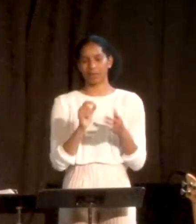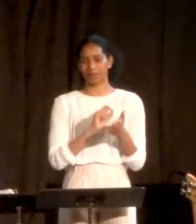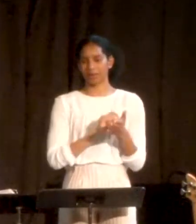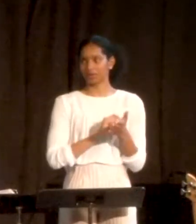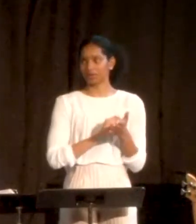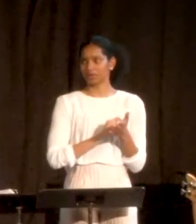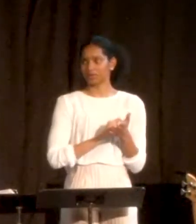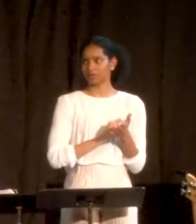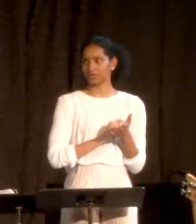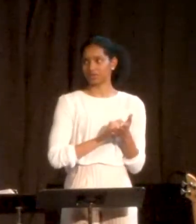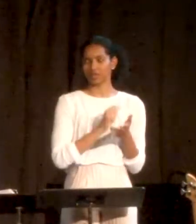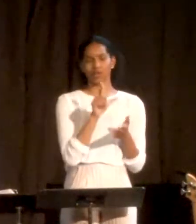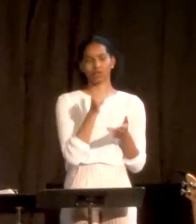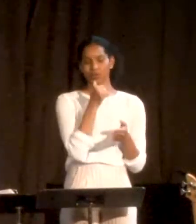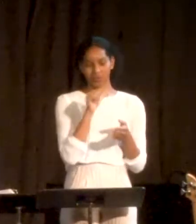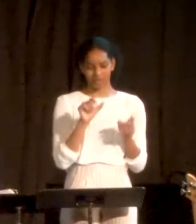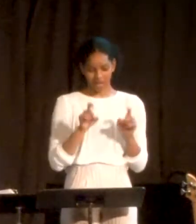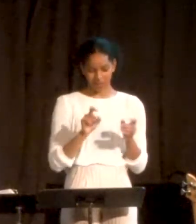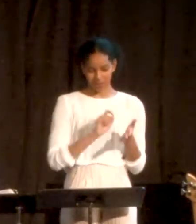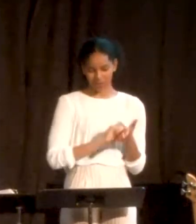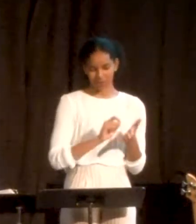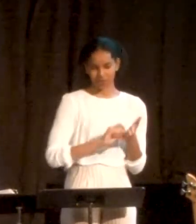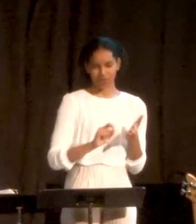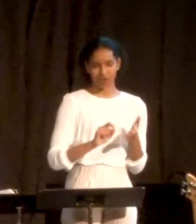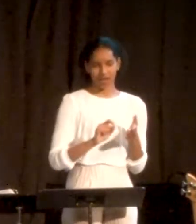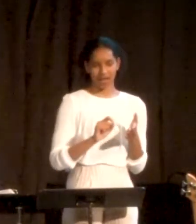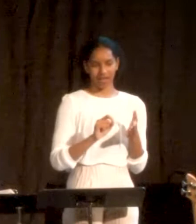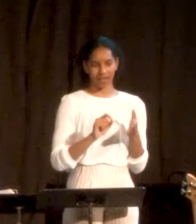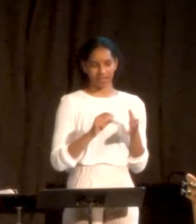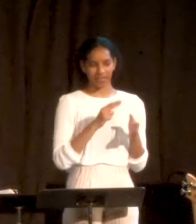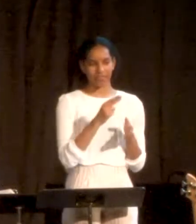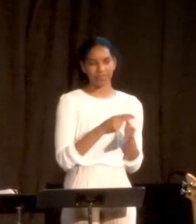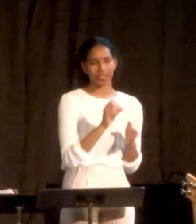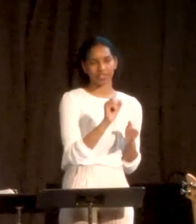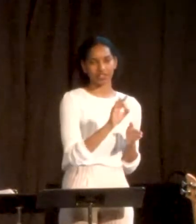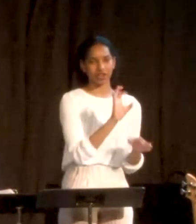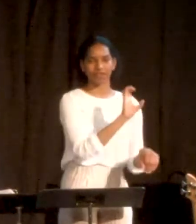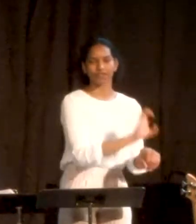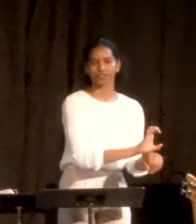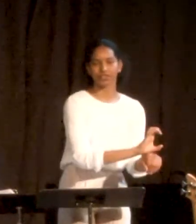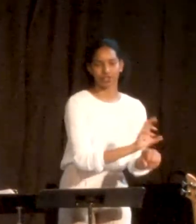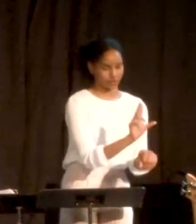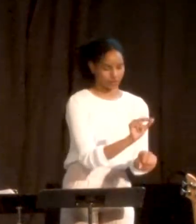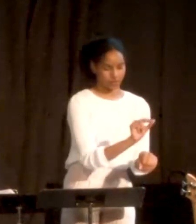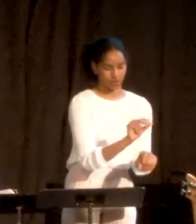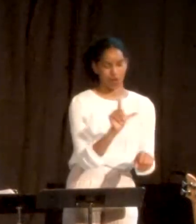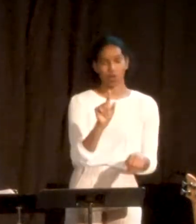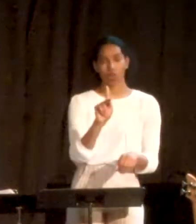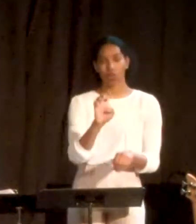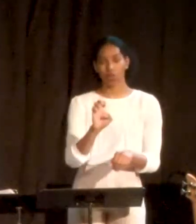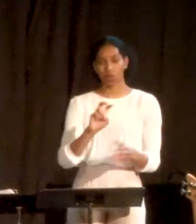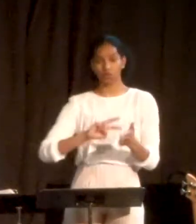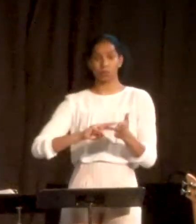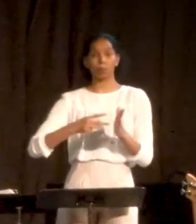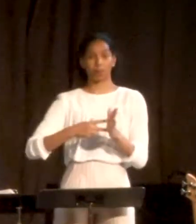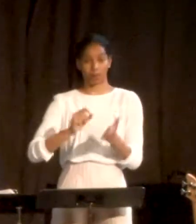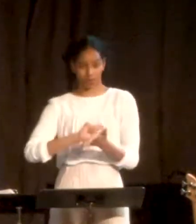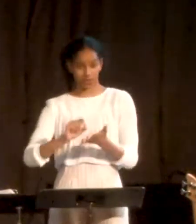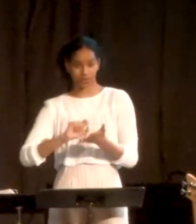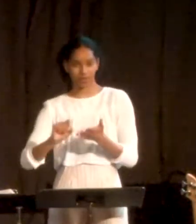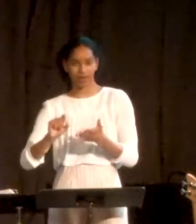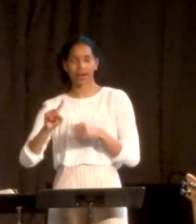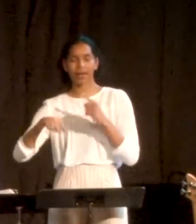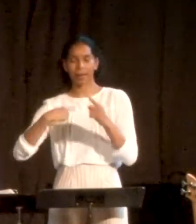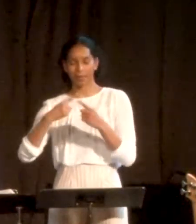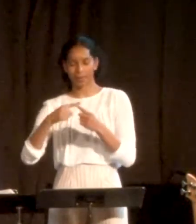was writing history at all, he was writing the history of the gospel and how it spread across